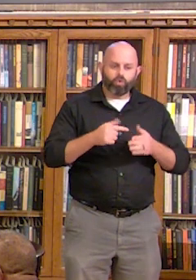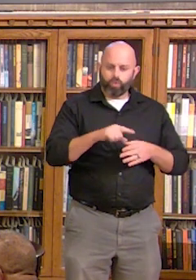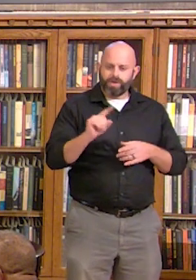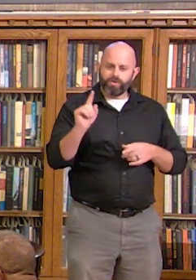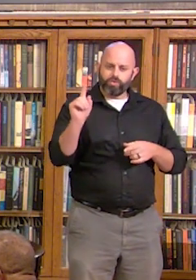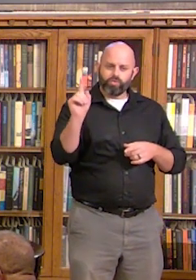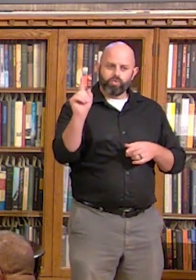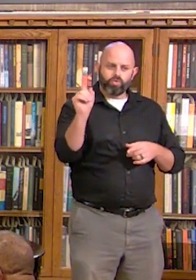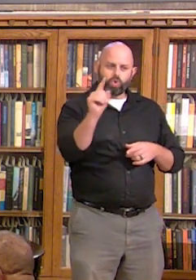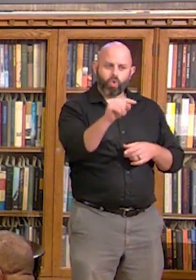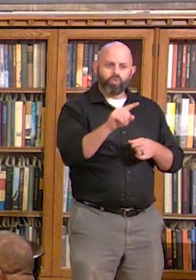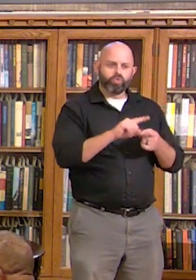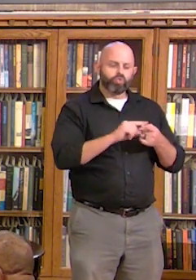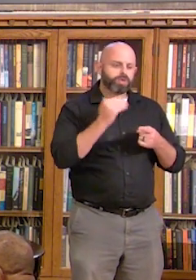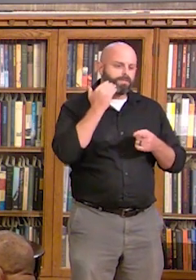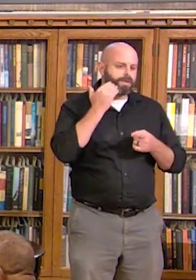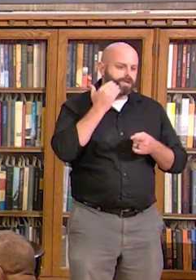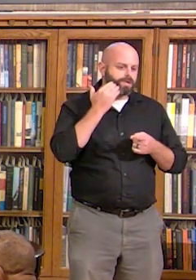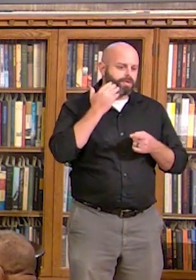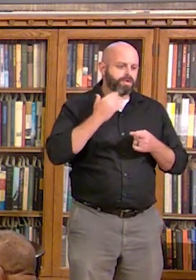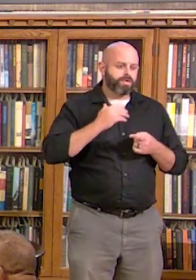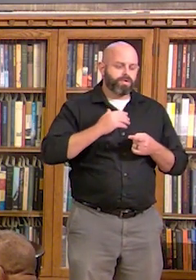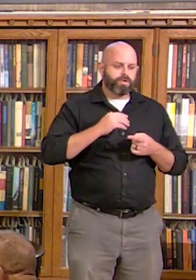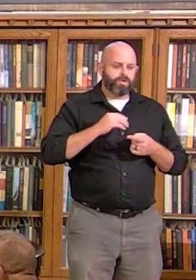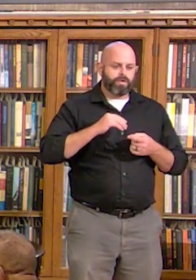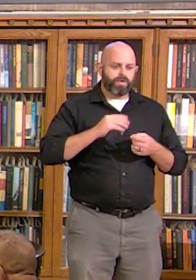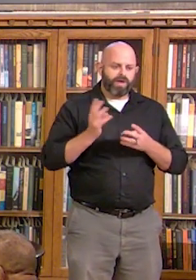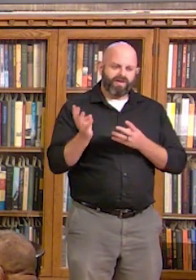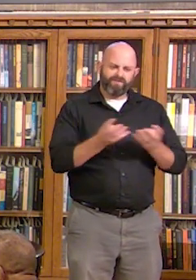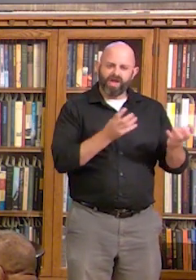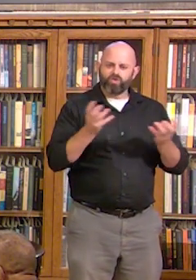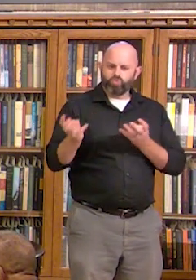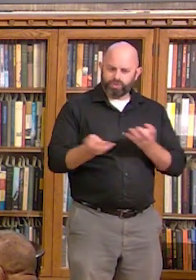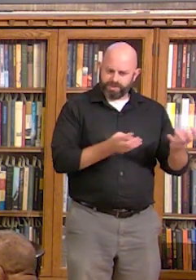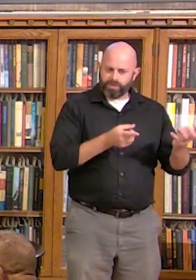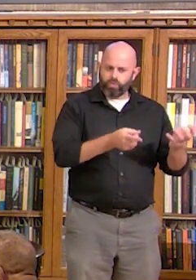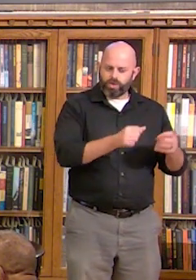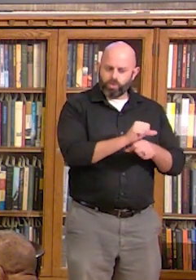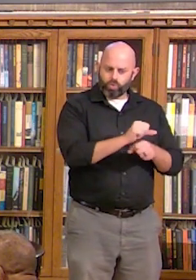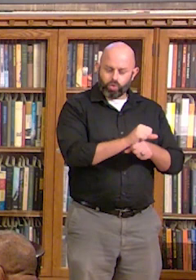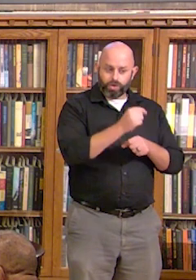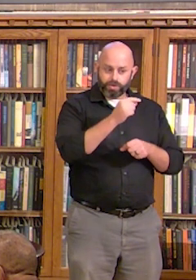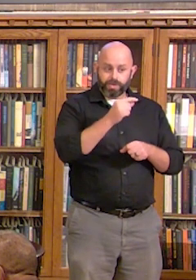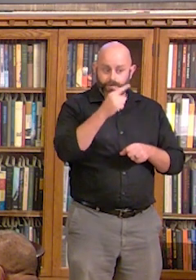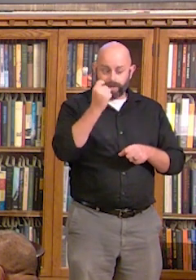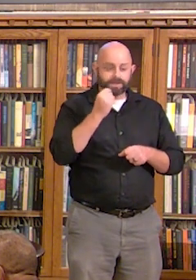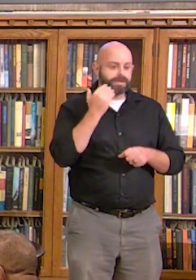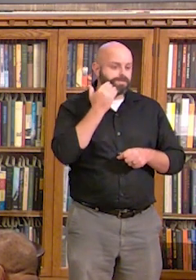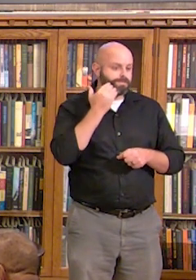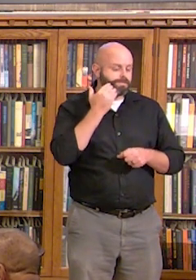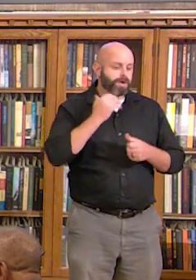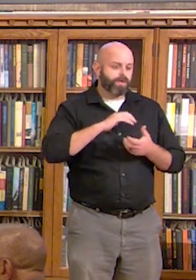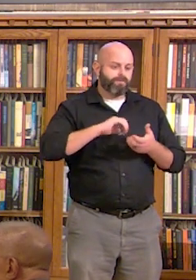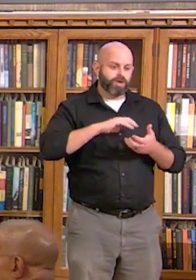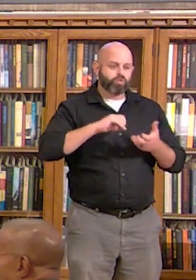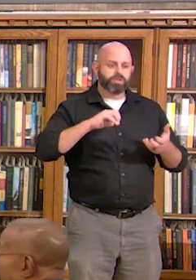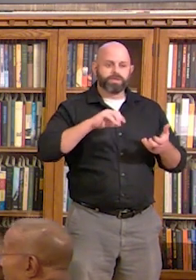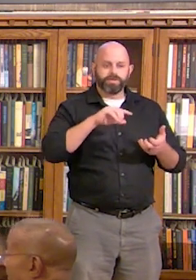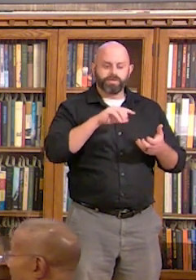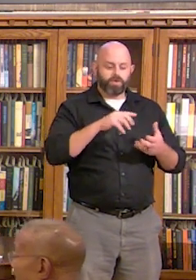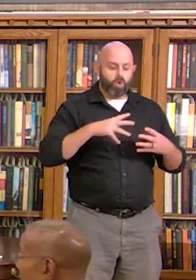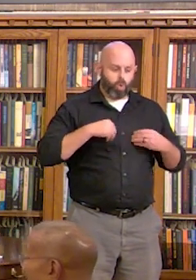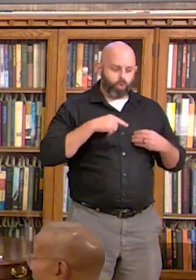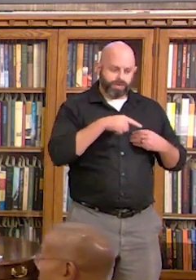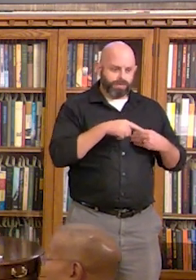to the tobacco Factory where he works because the tobacco Factory owns him so that's right there you know slavery is